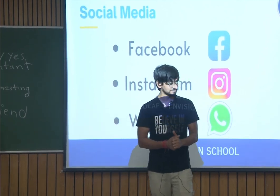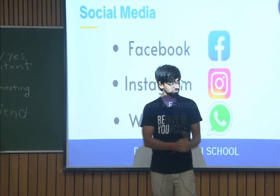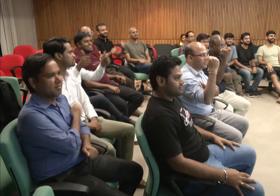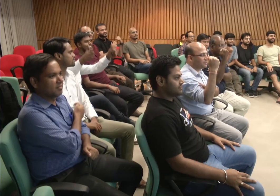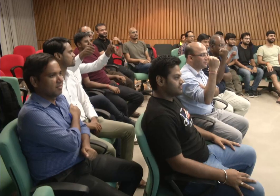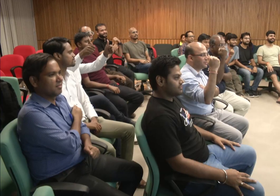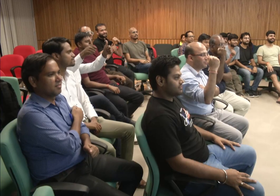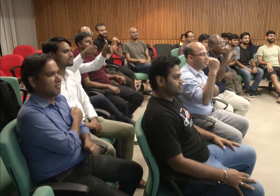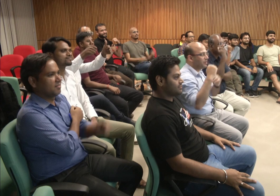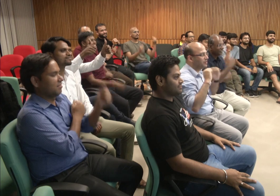Just power.